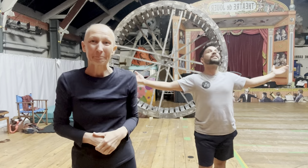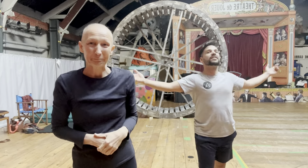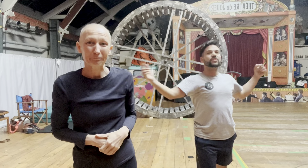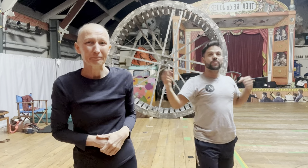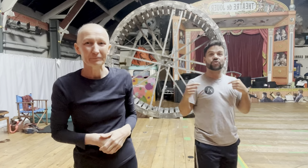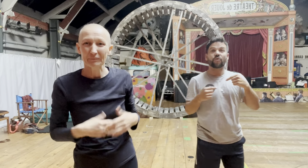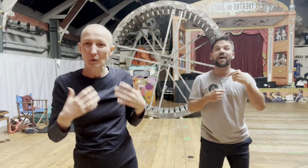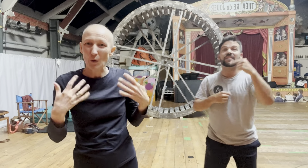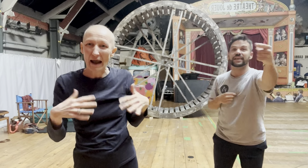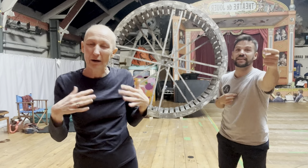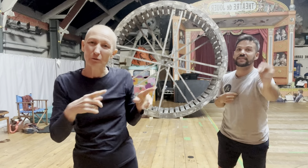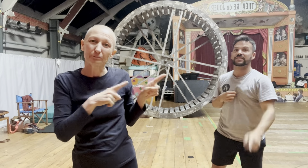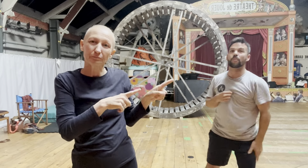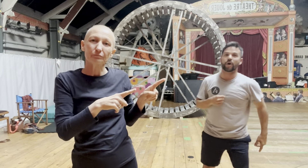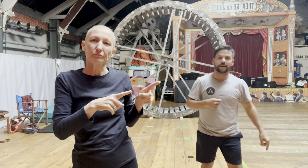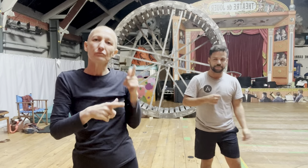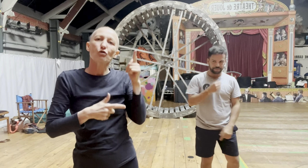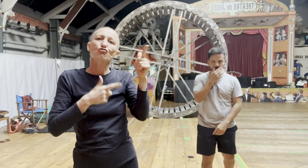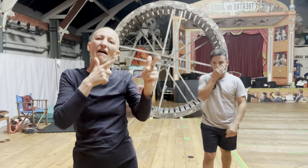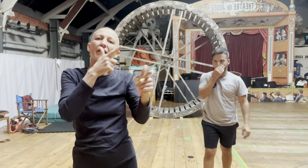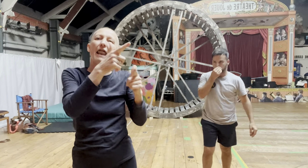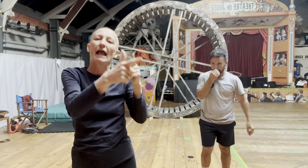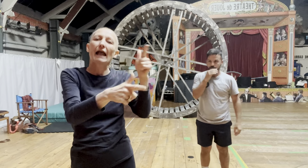So I'm traveling somewhere.